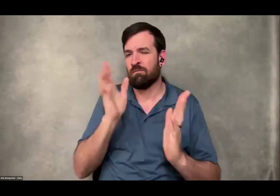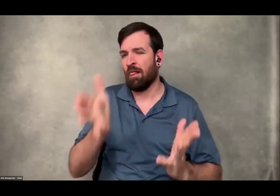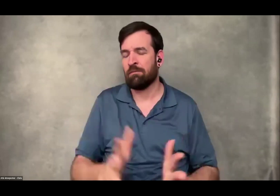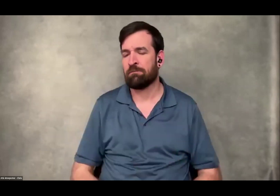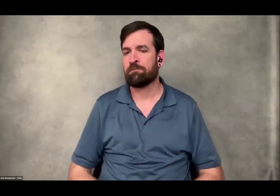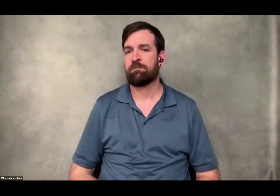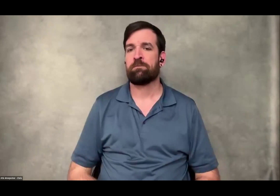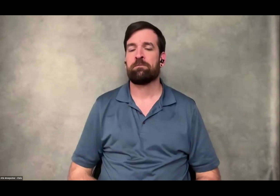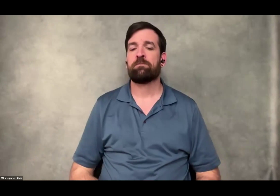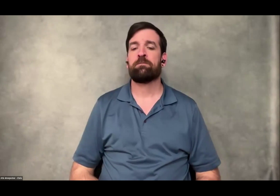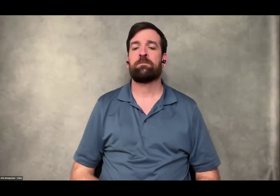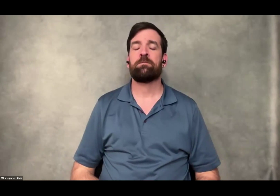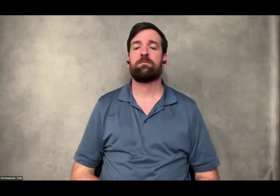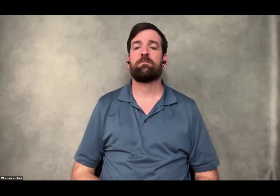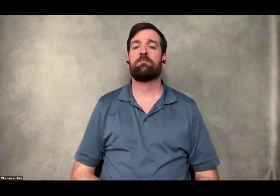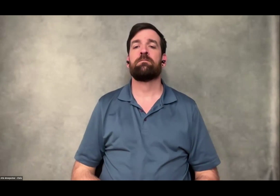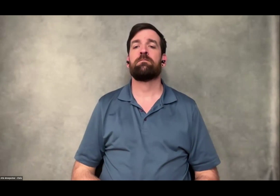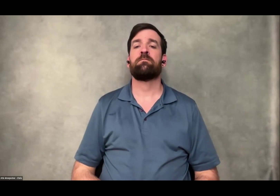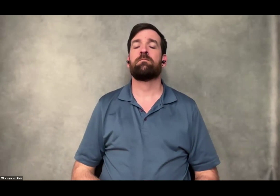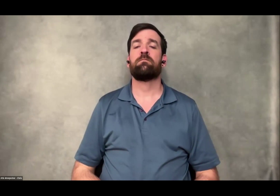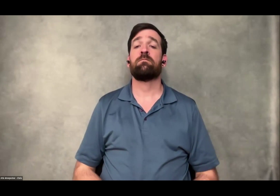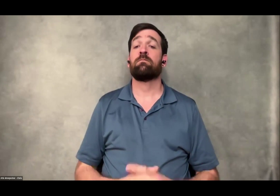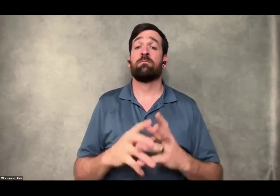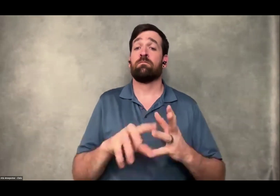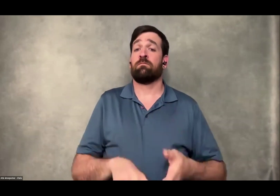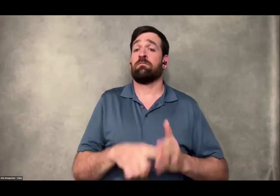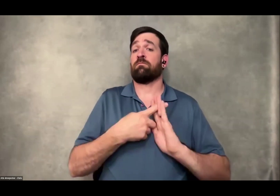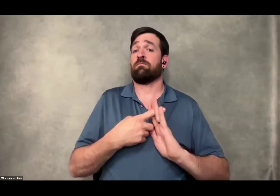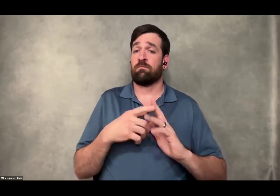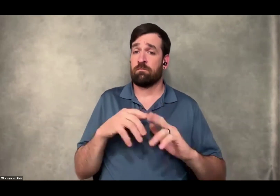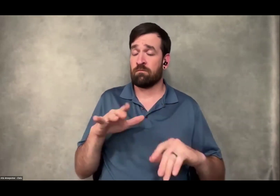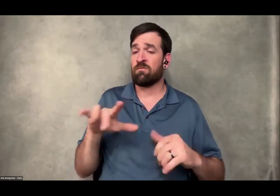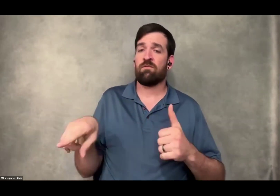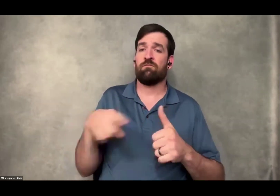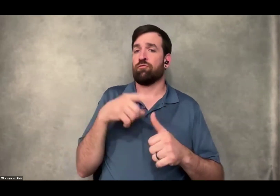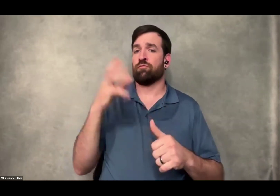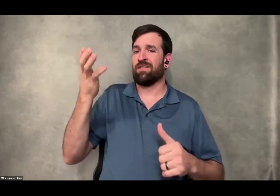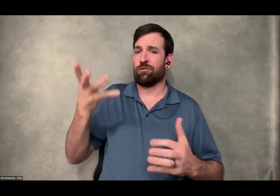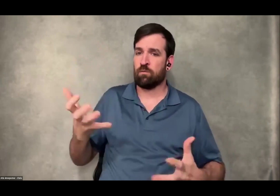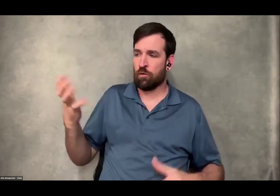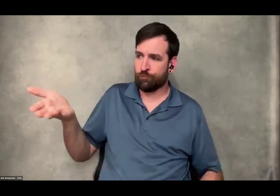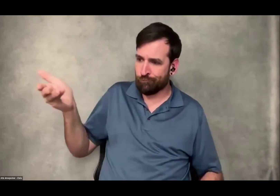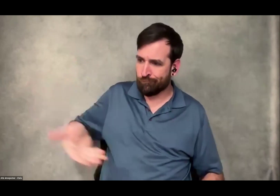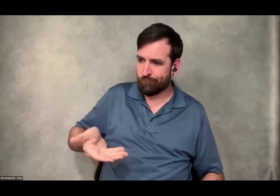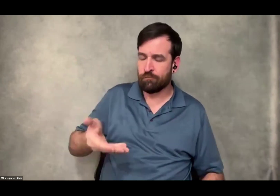So to get us all started with our first presentation, I'd like to invite